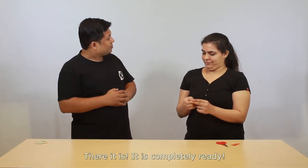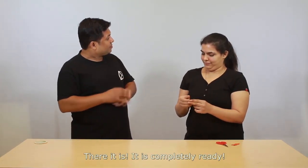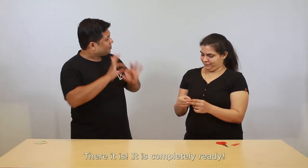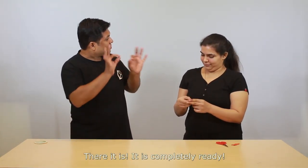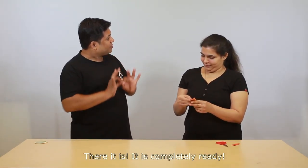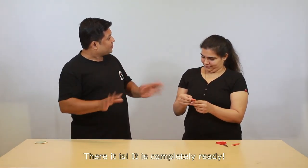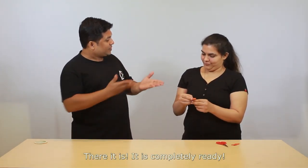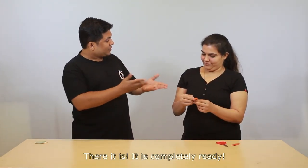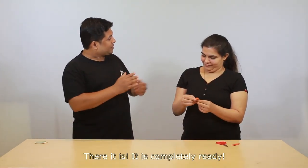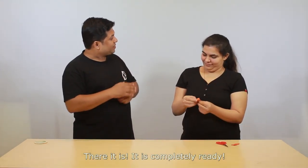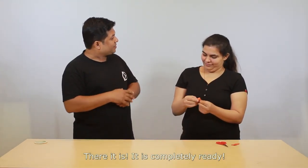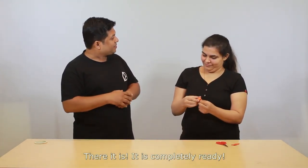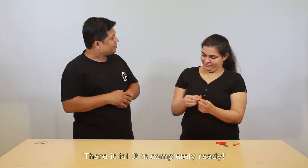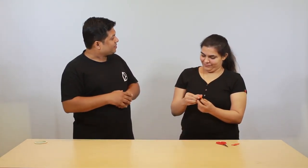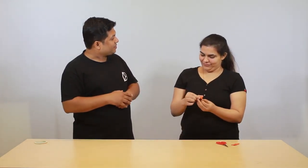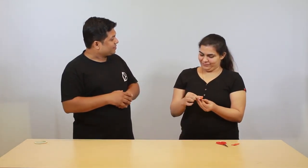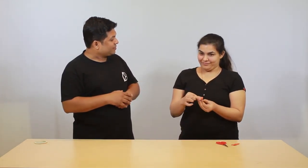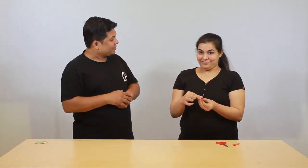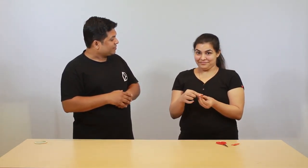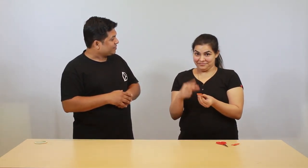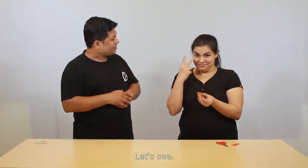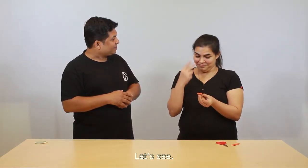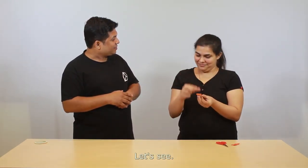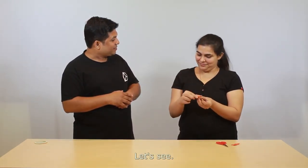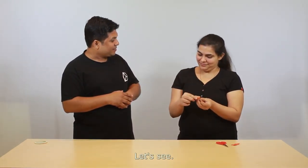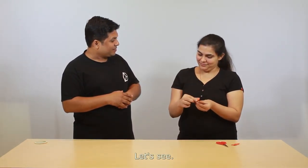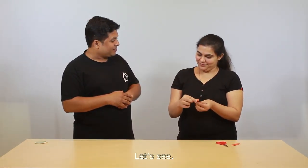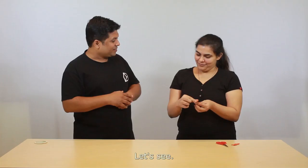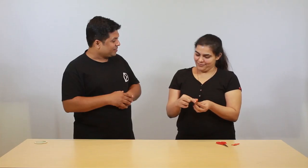There it is It is completely ready Let's see